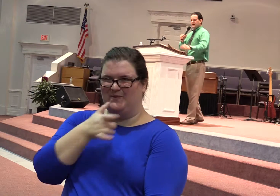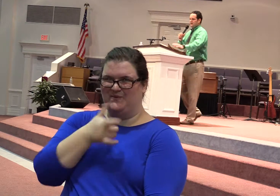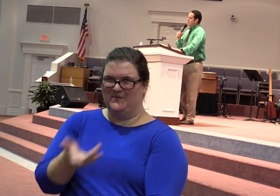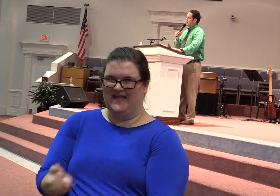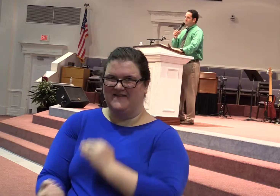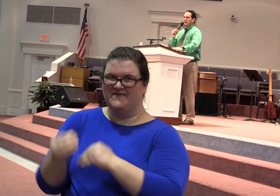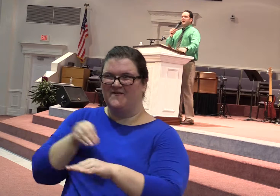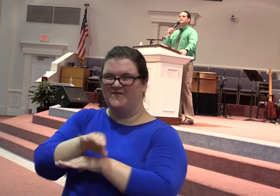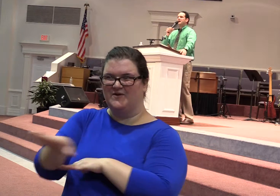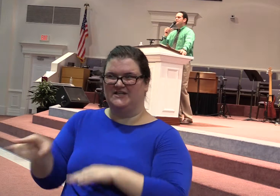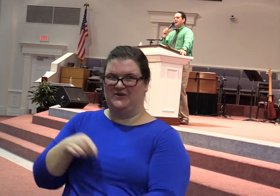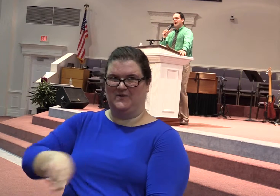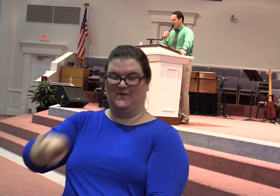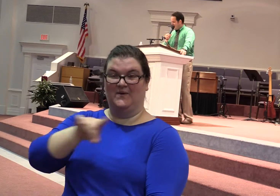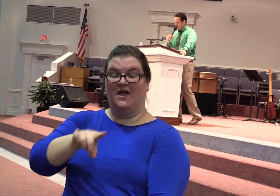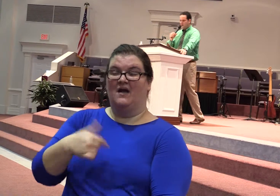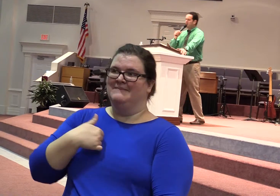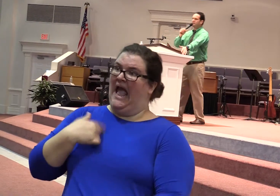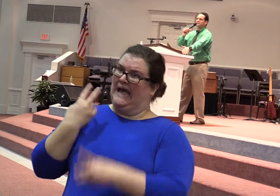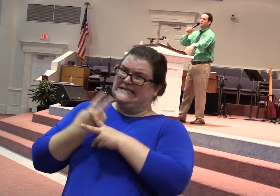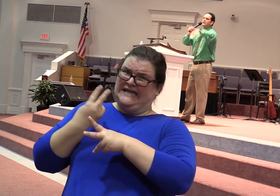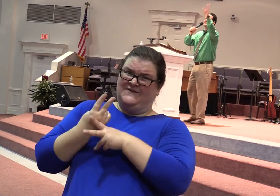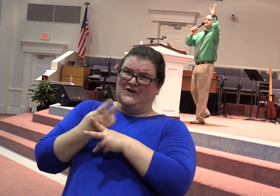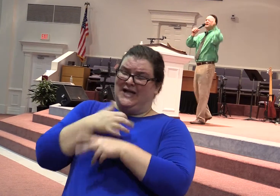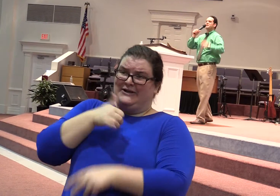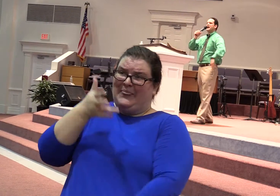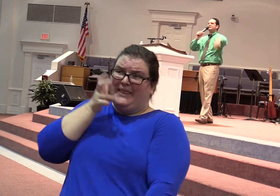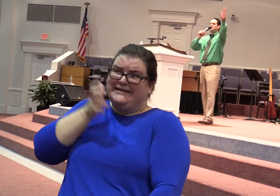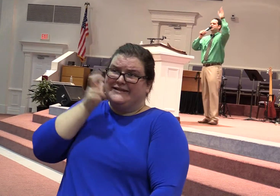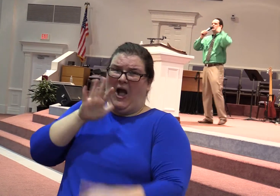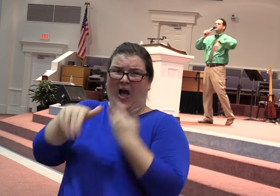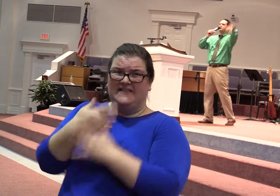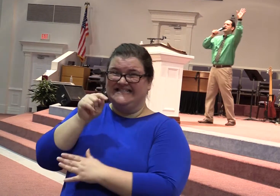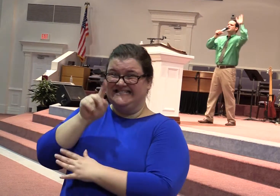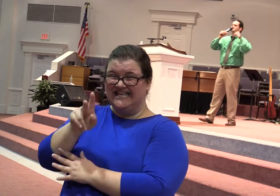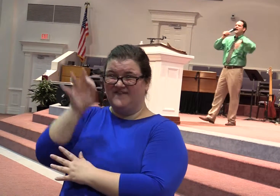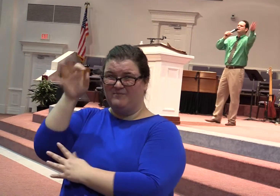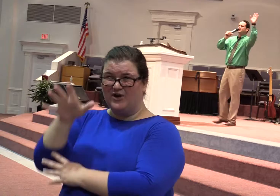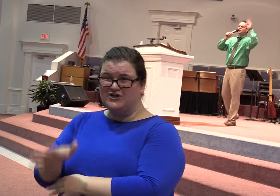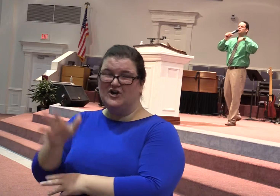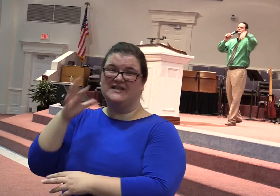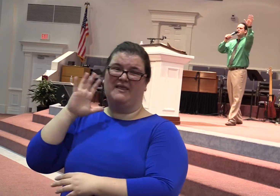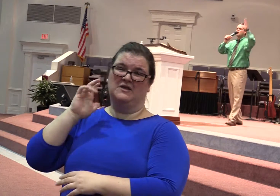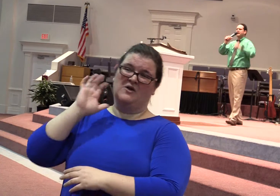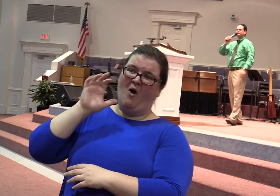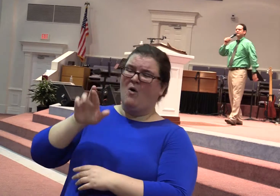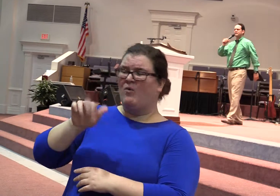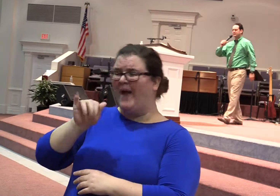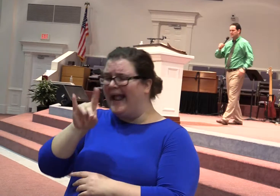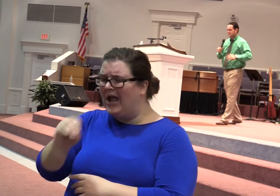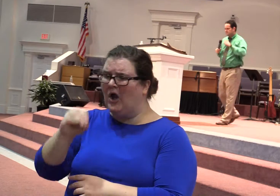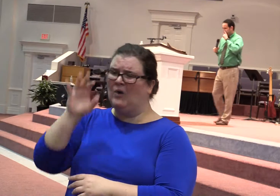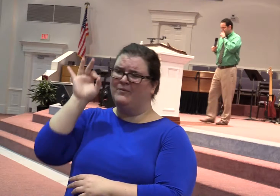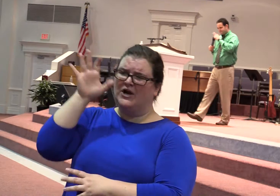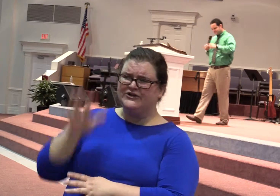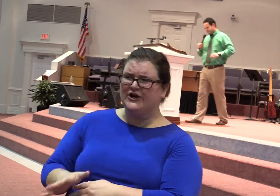Hallelujah. Amen. I'm telling you, I'm careful. I don't listen to all these televangelists and all these radio evangelists and all these knuckleheads.